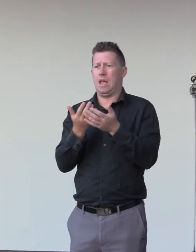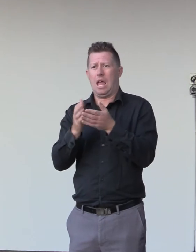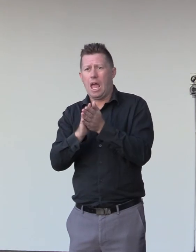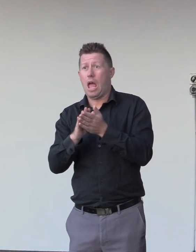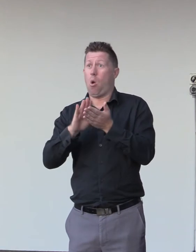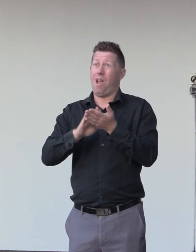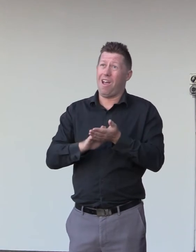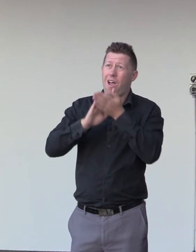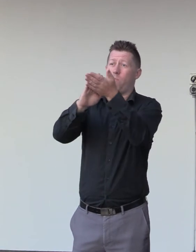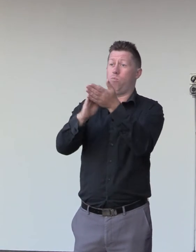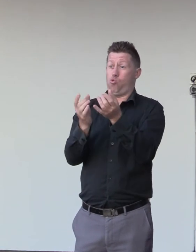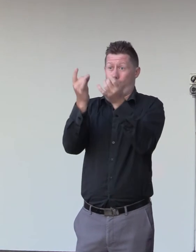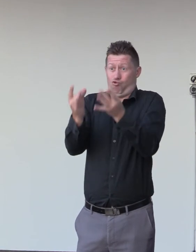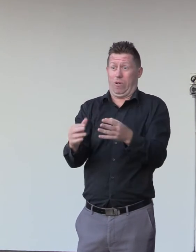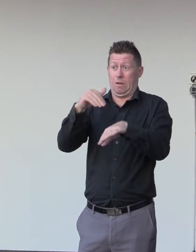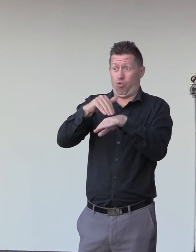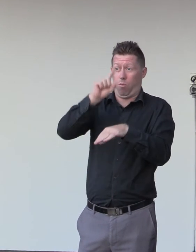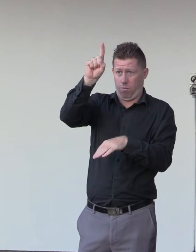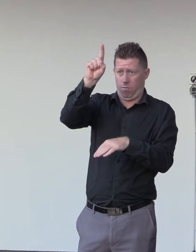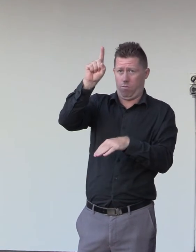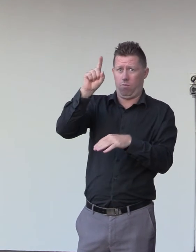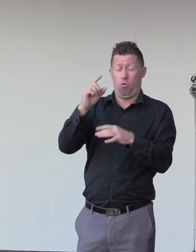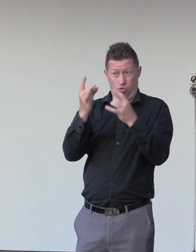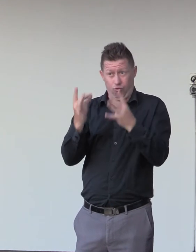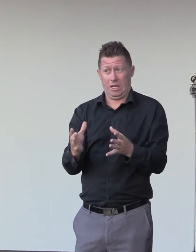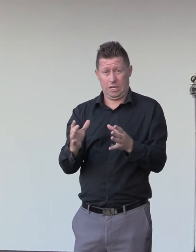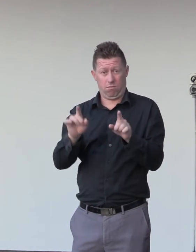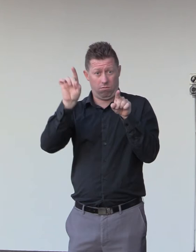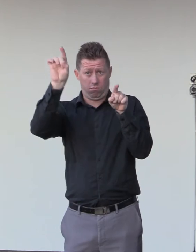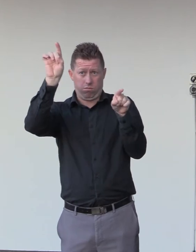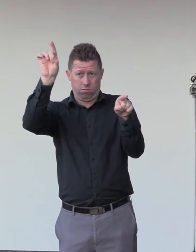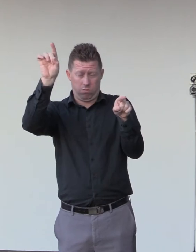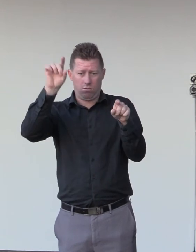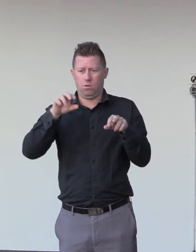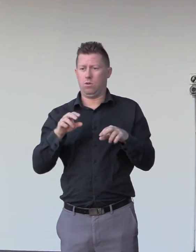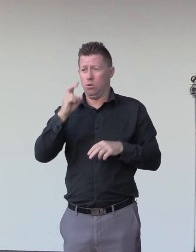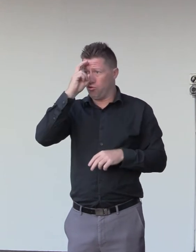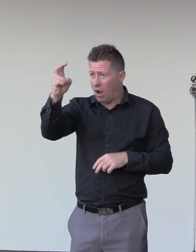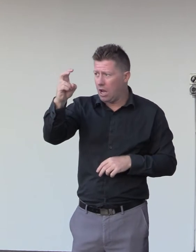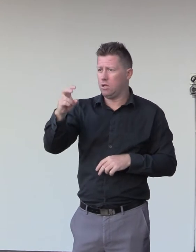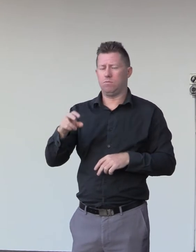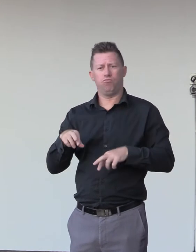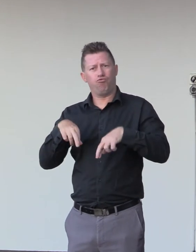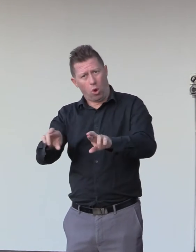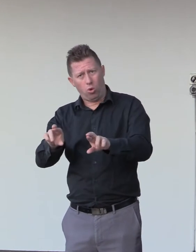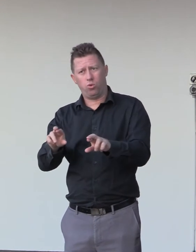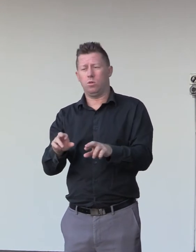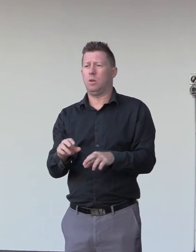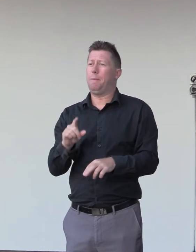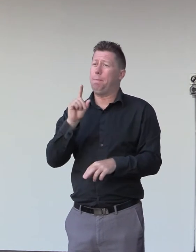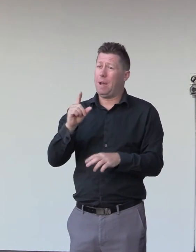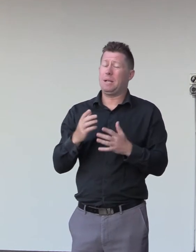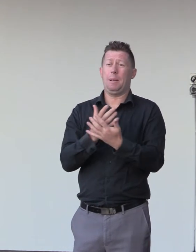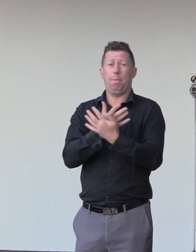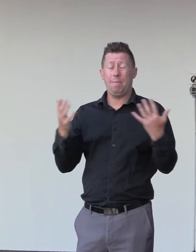existing issues that are caused to our damage to our infrastructure, our rail network, and also our road networks. And the main messages here